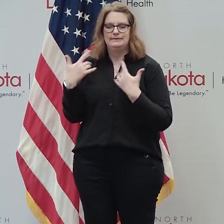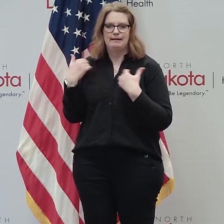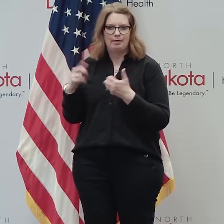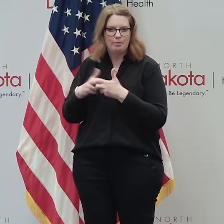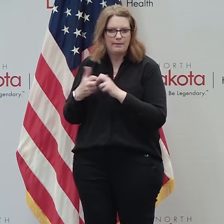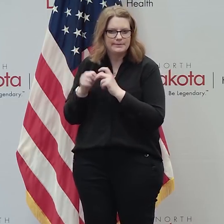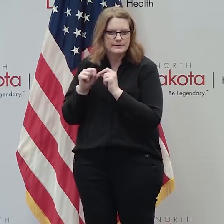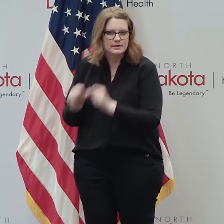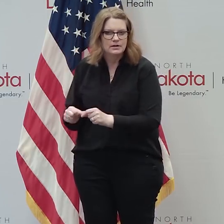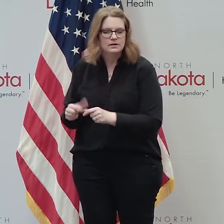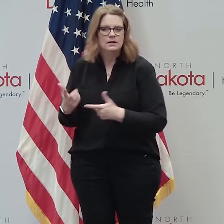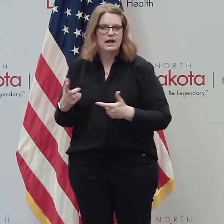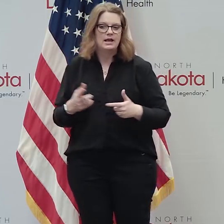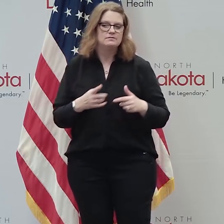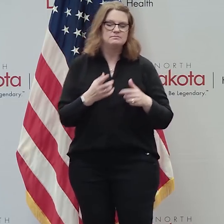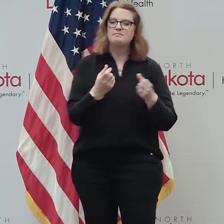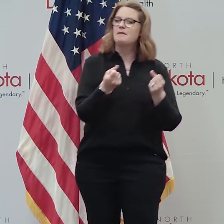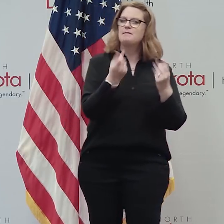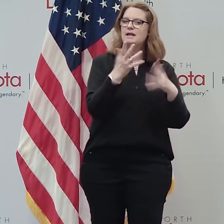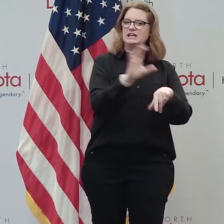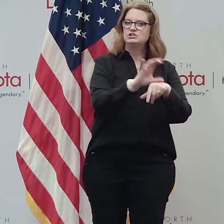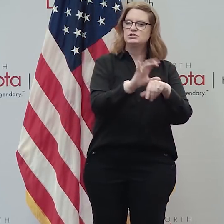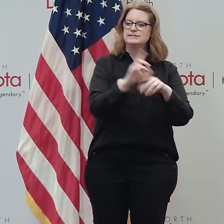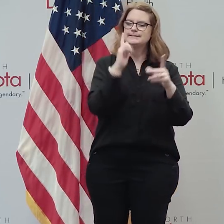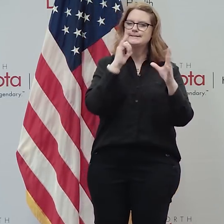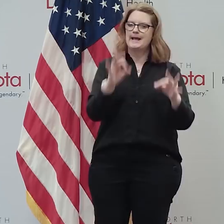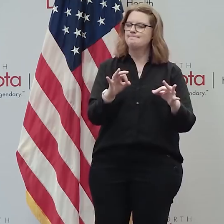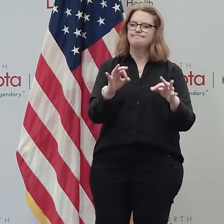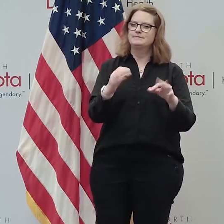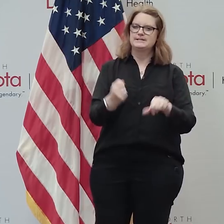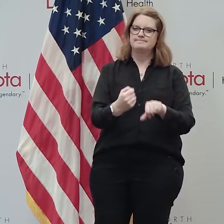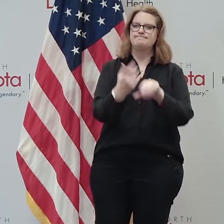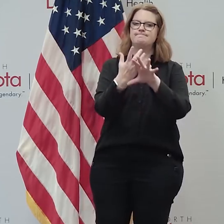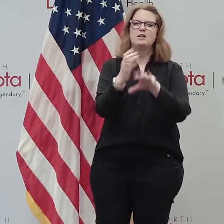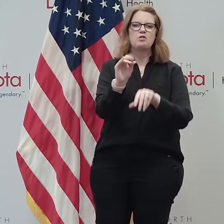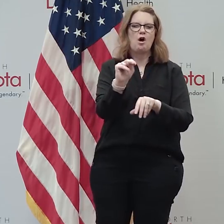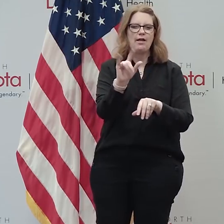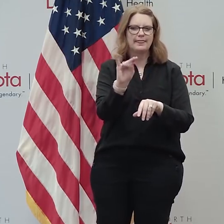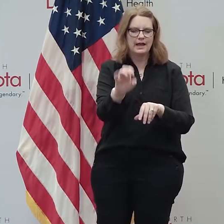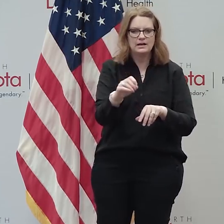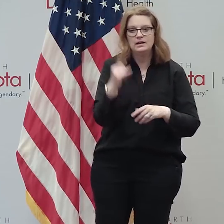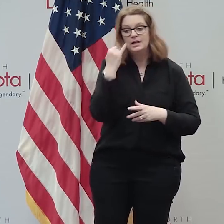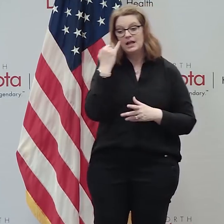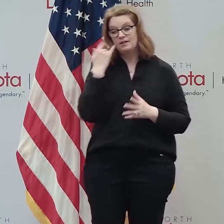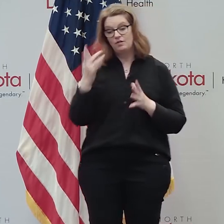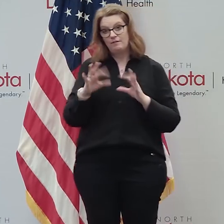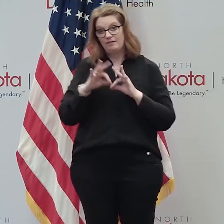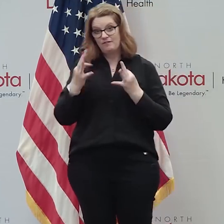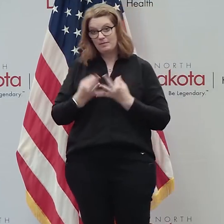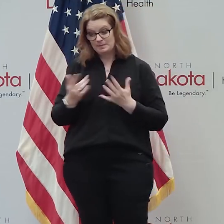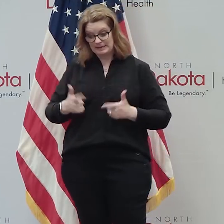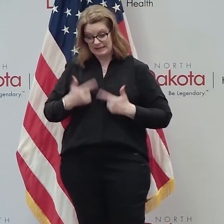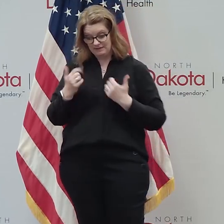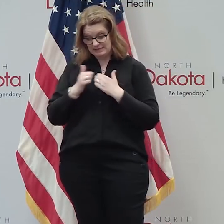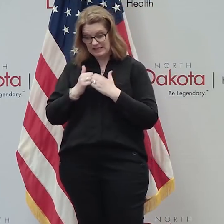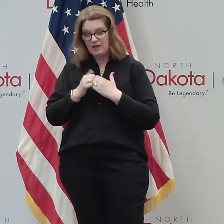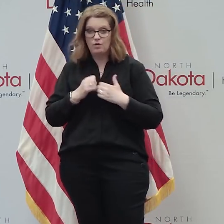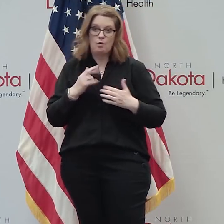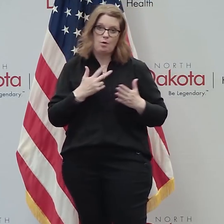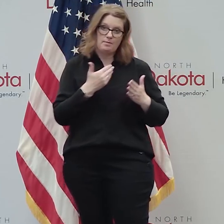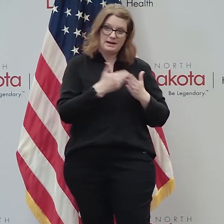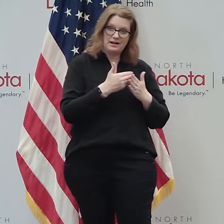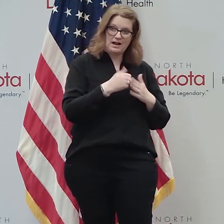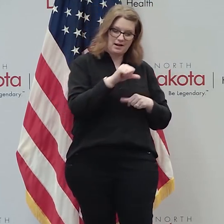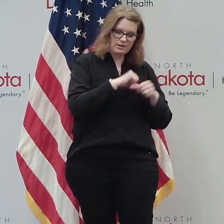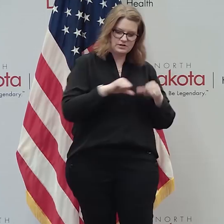groups. I think one of the things that we're seeing, if you've got a family group that's been either living together or has already been in contact with